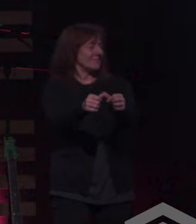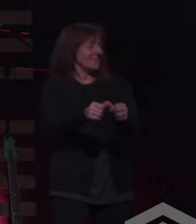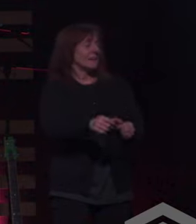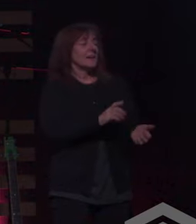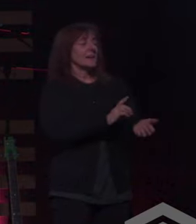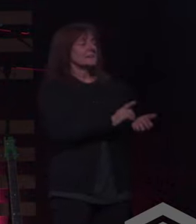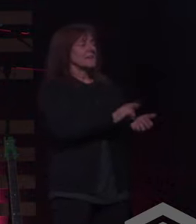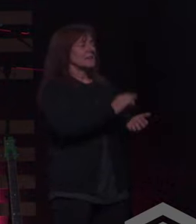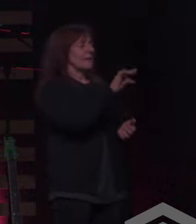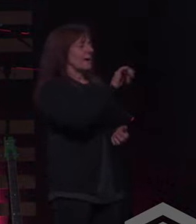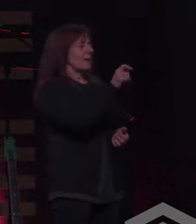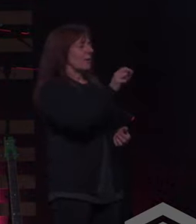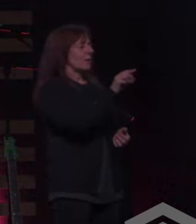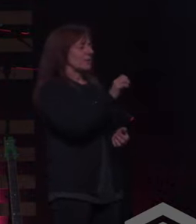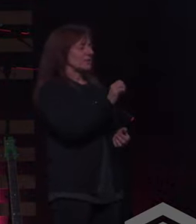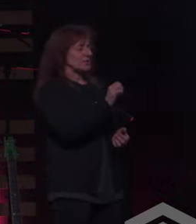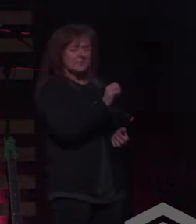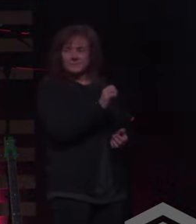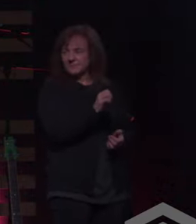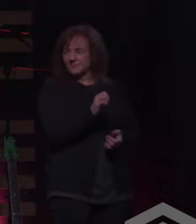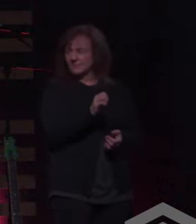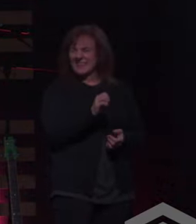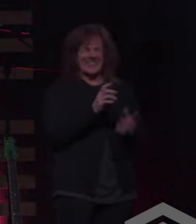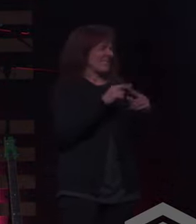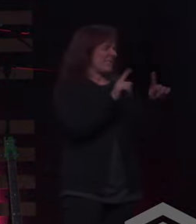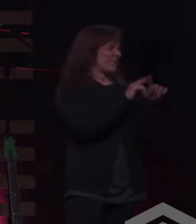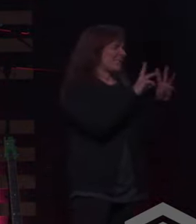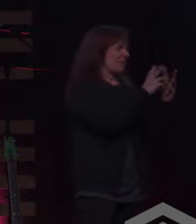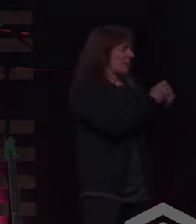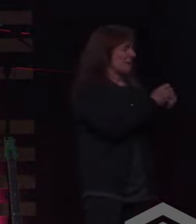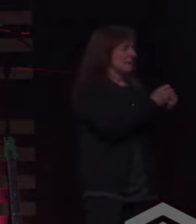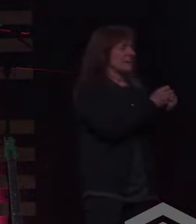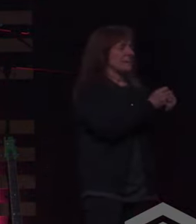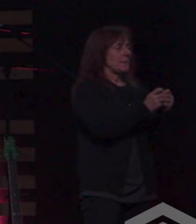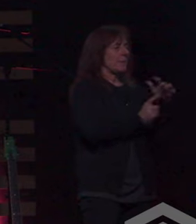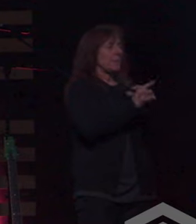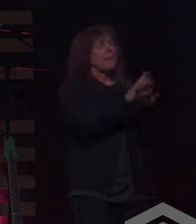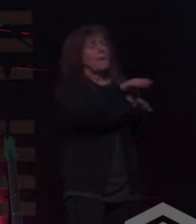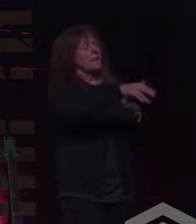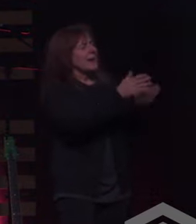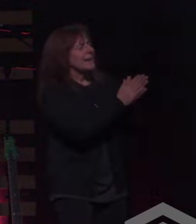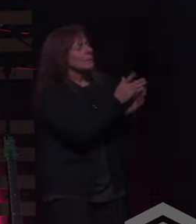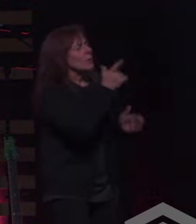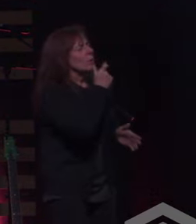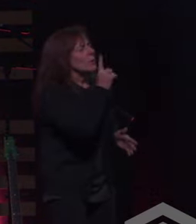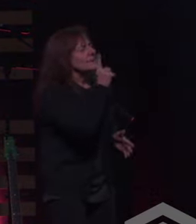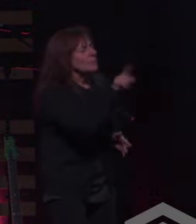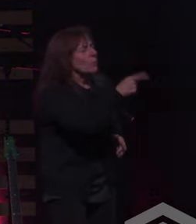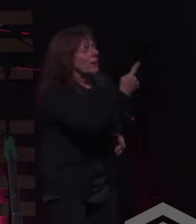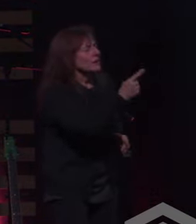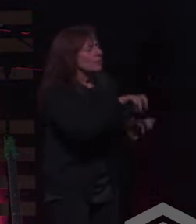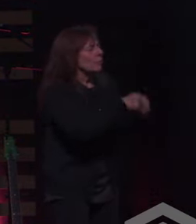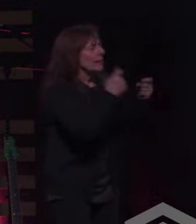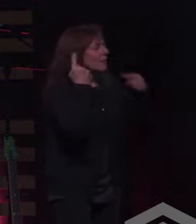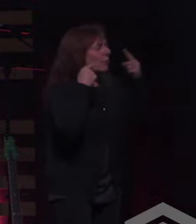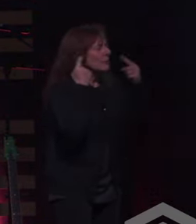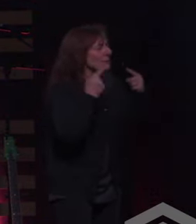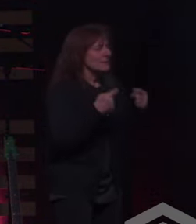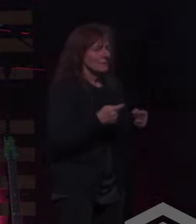Dr. Eggerich, he'll do these seminars and things. People always come up and ask him, who should be the one to break the crazy